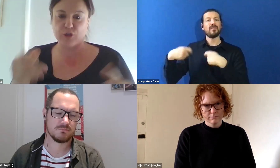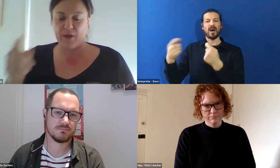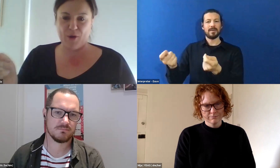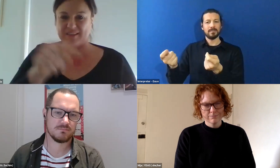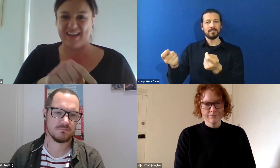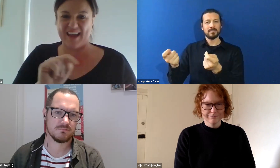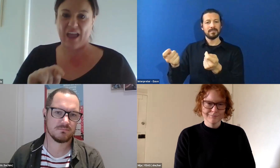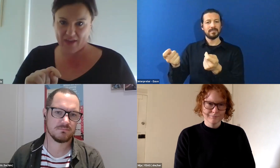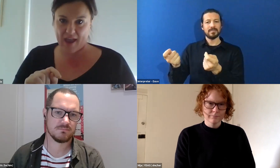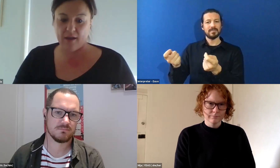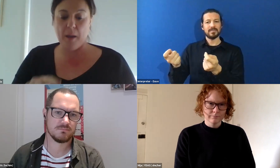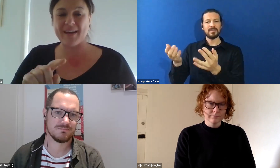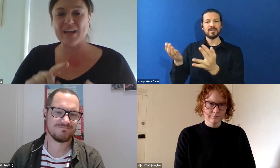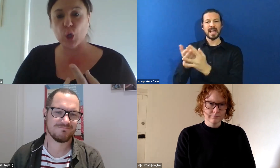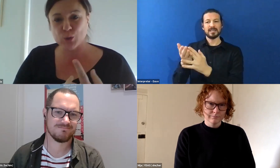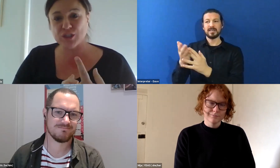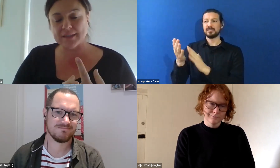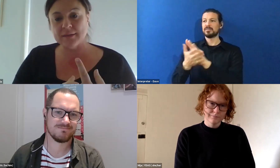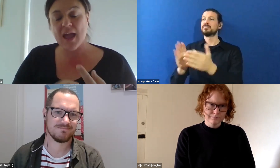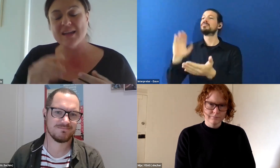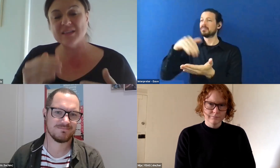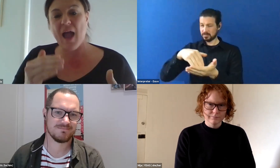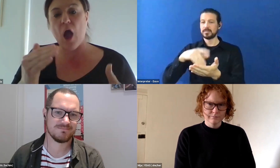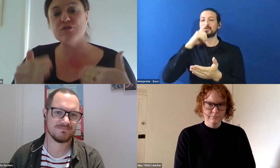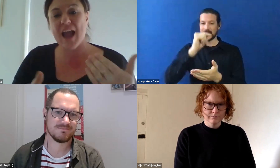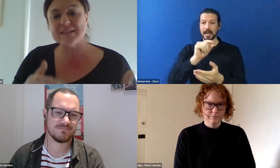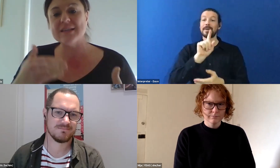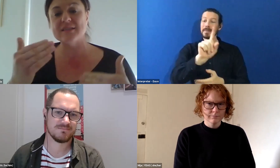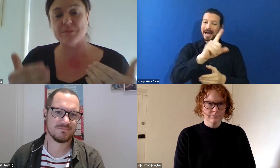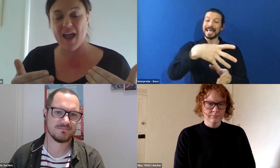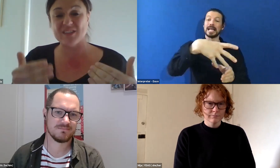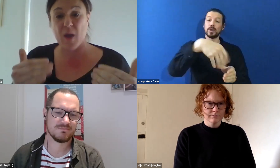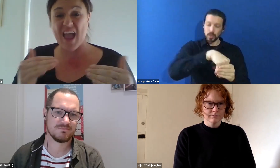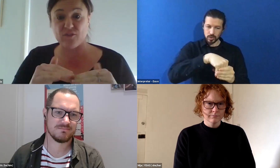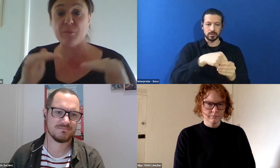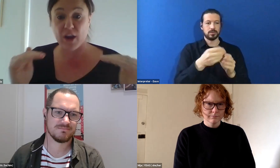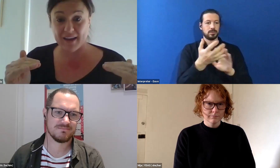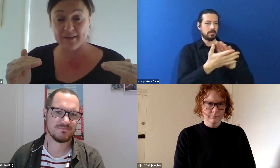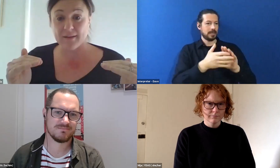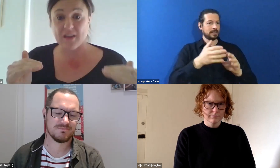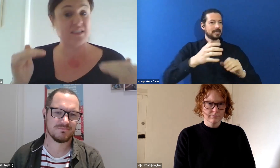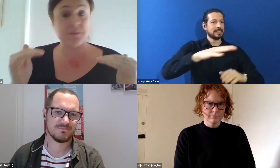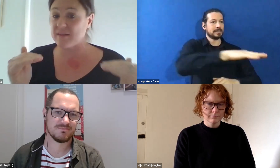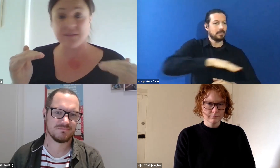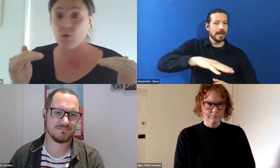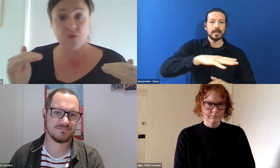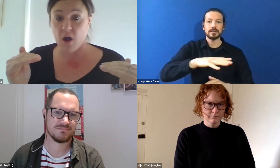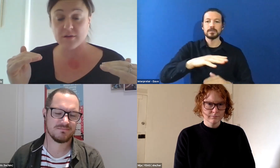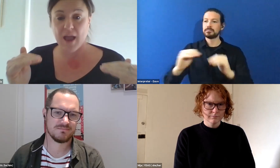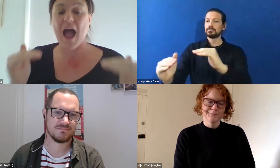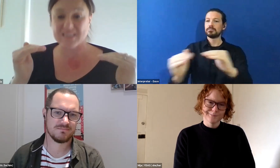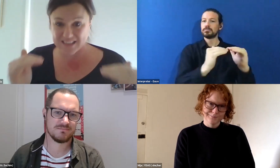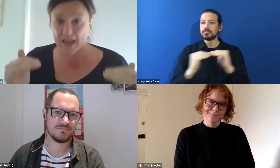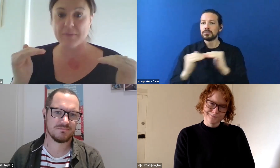point so that a person can get there. But inclusion is about creating a space where everybody, disability or